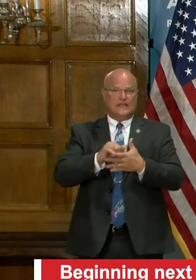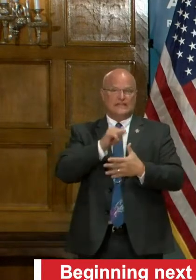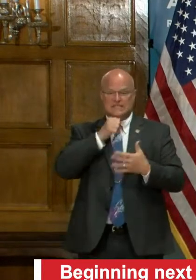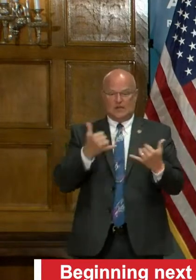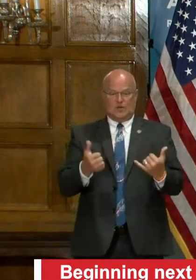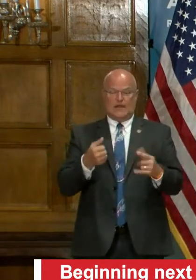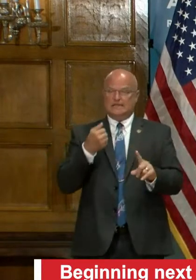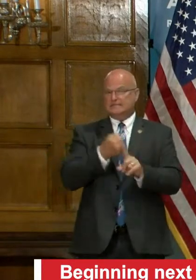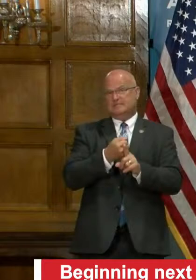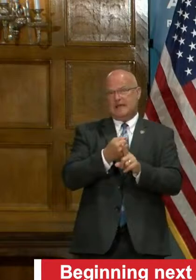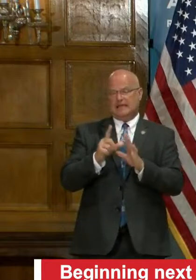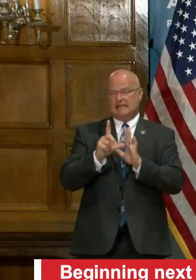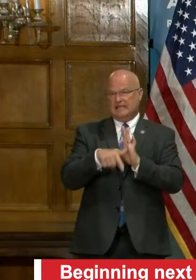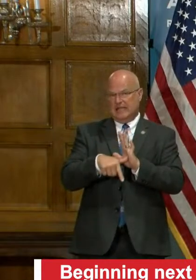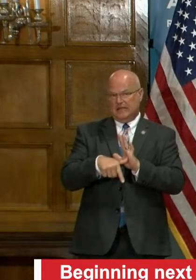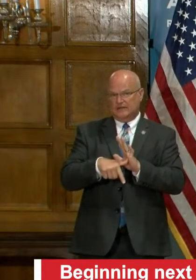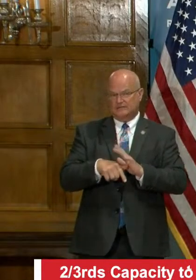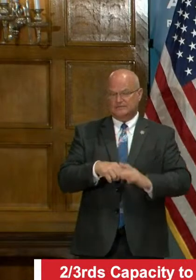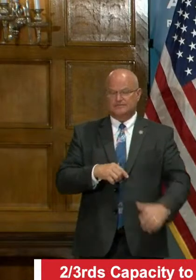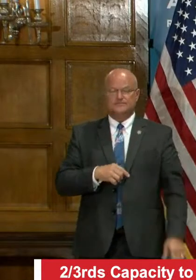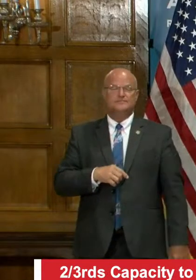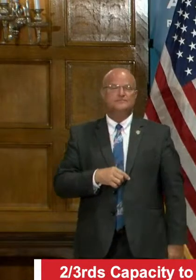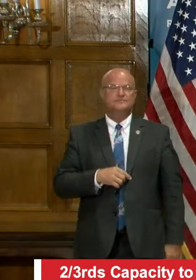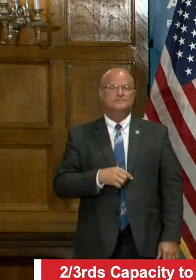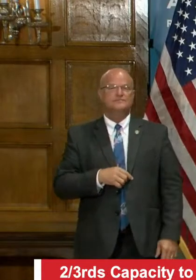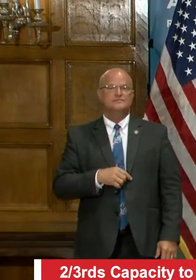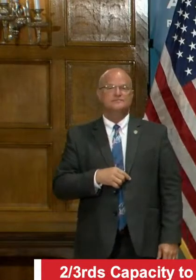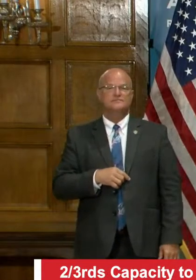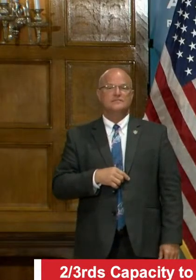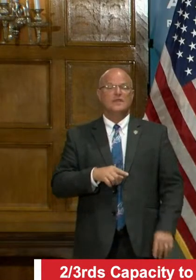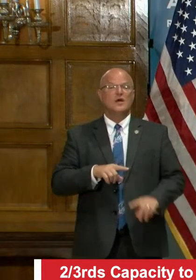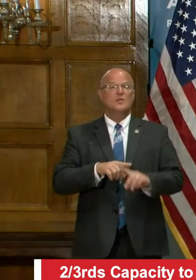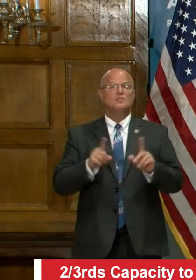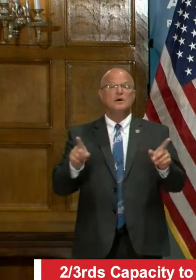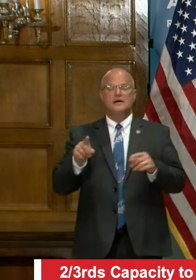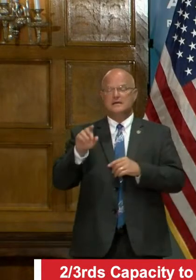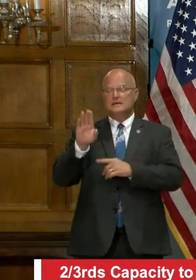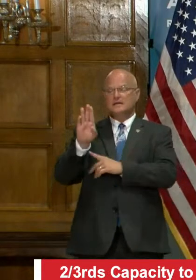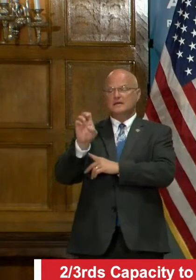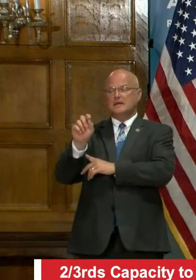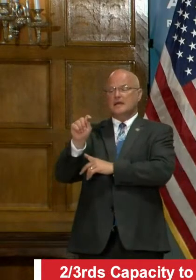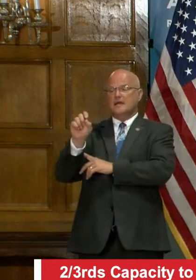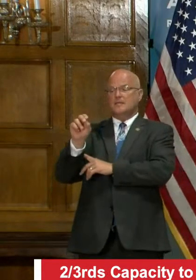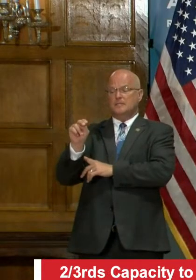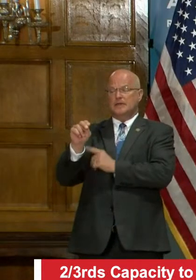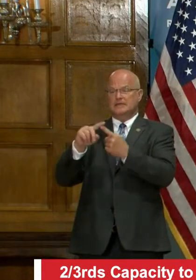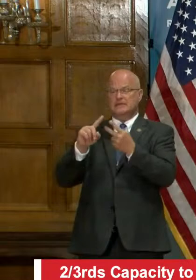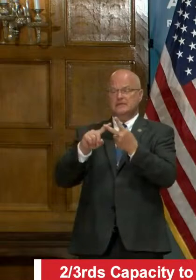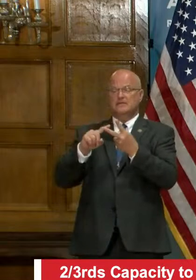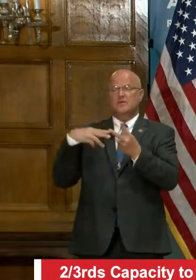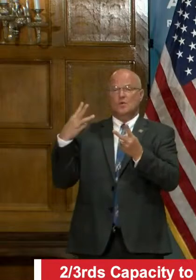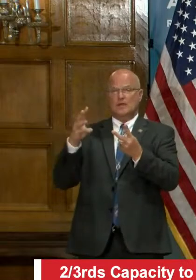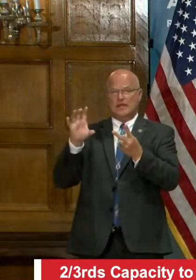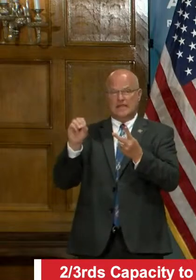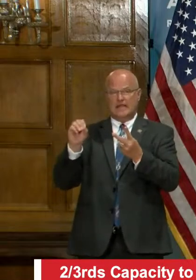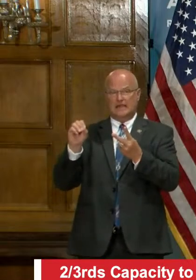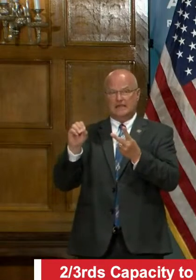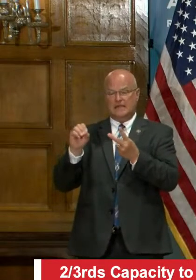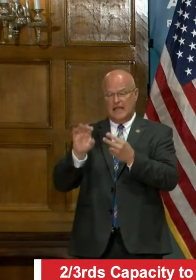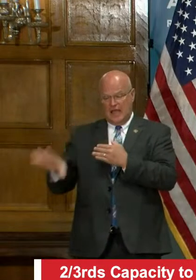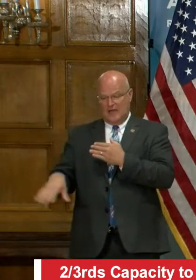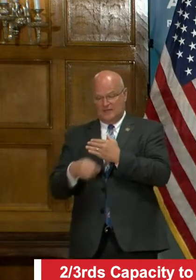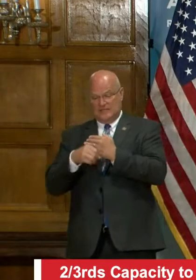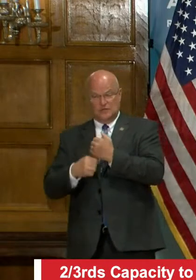and impact various counties that we don't expect right now. But in Benton and Washington counties, we're going to provide